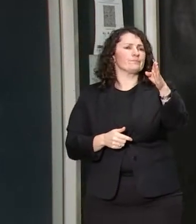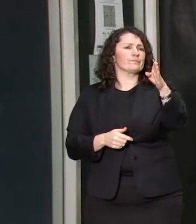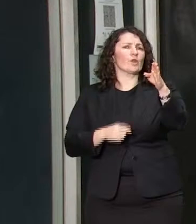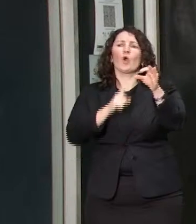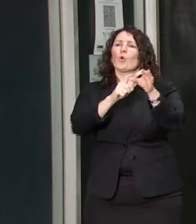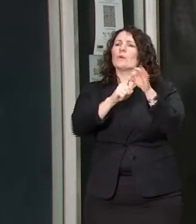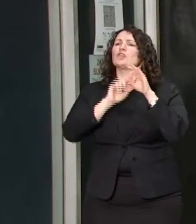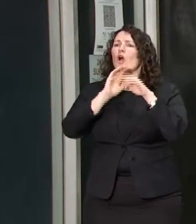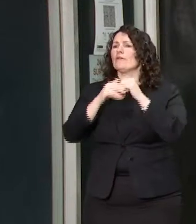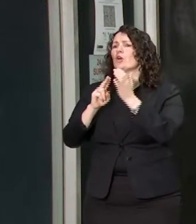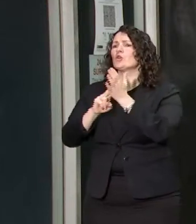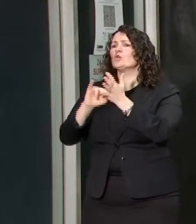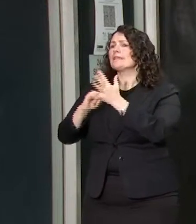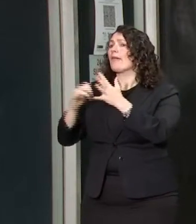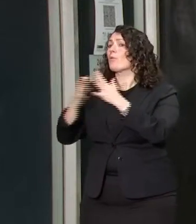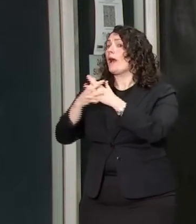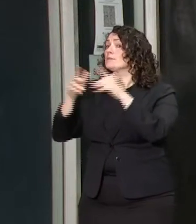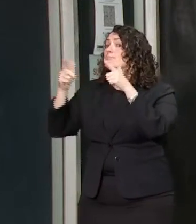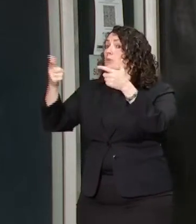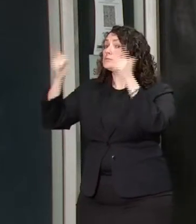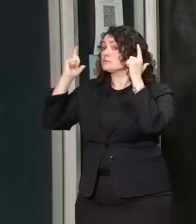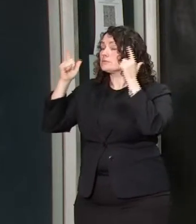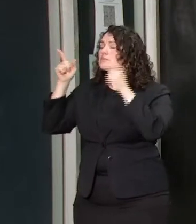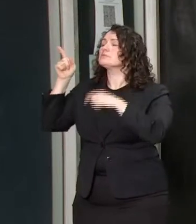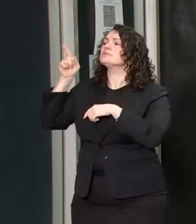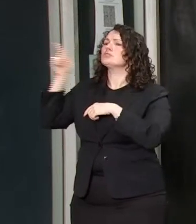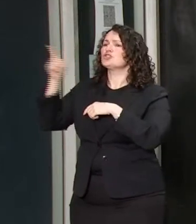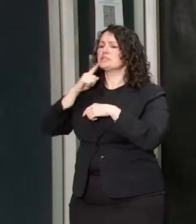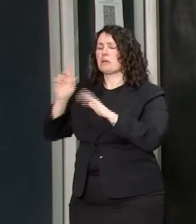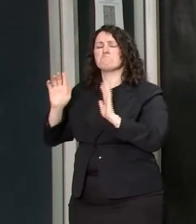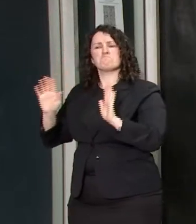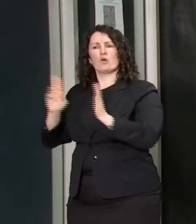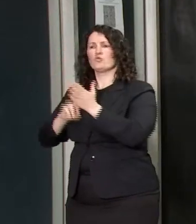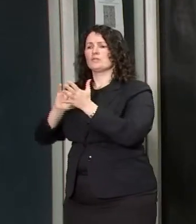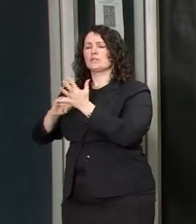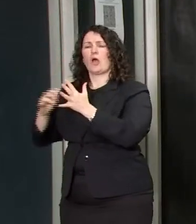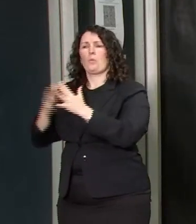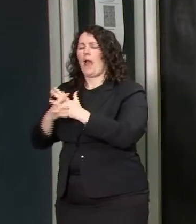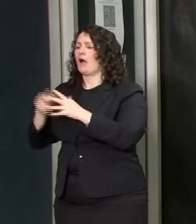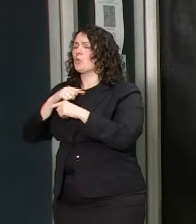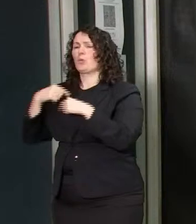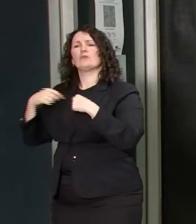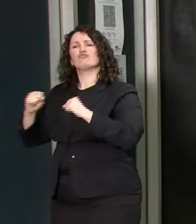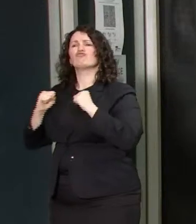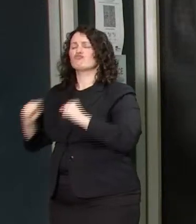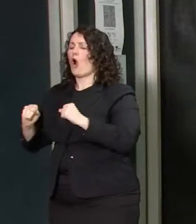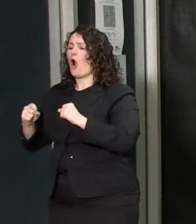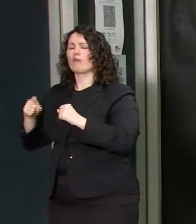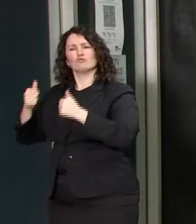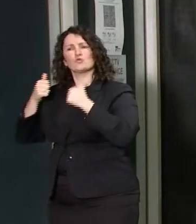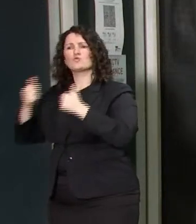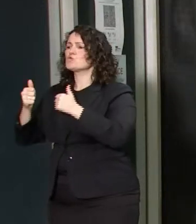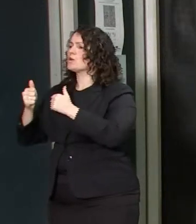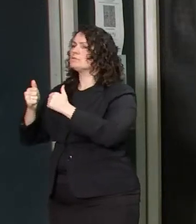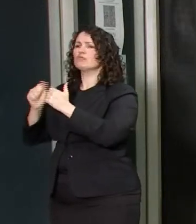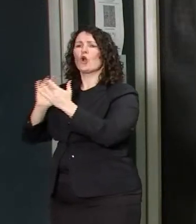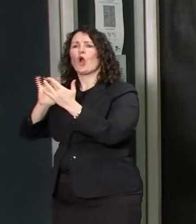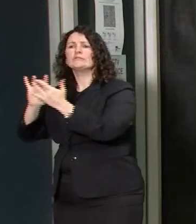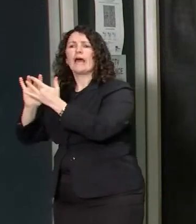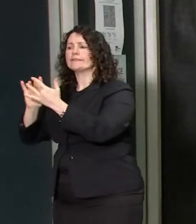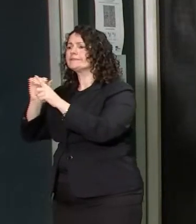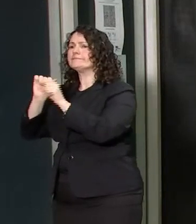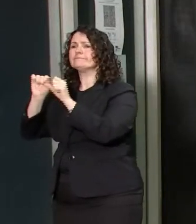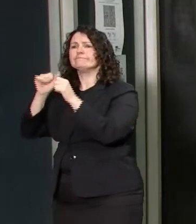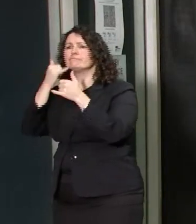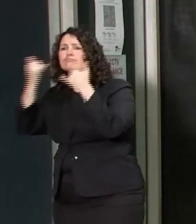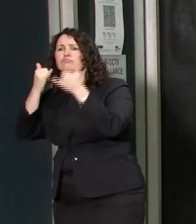that she had great confidence in her health system on 7:30 report as to never lock down again and try to avoid lockdowns. May I ask the Deputy